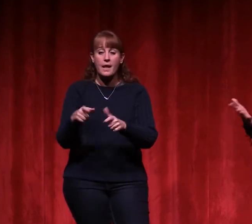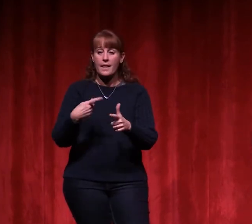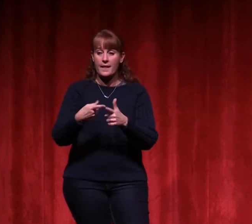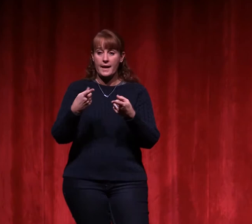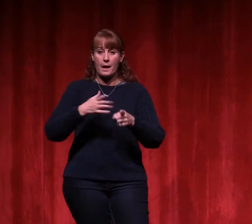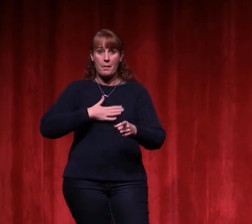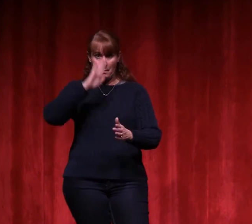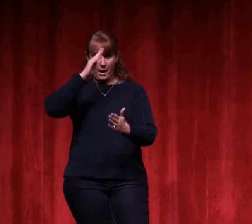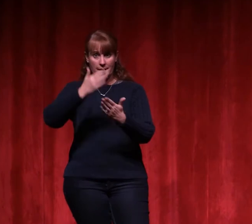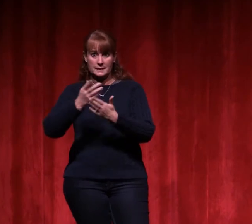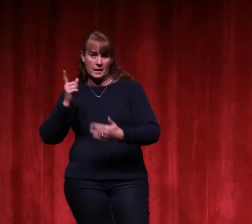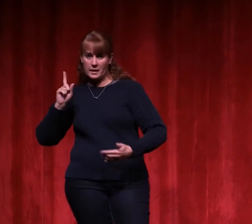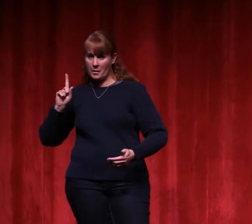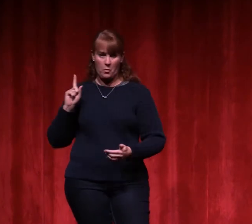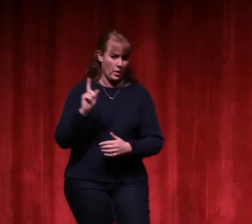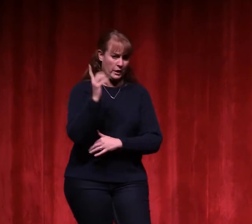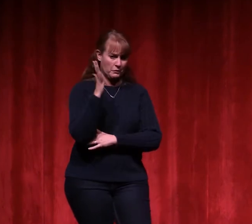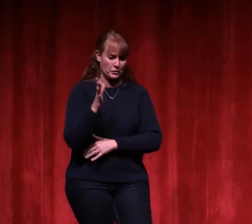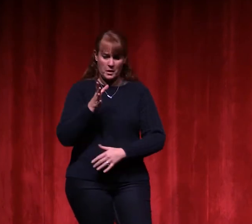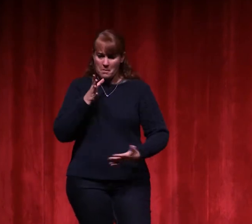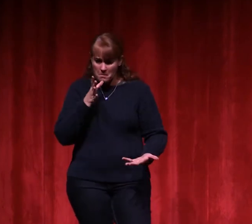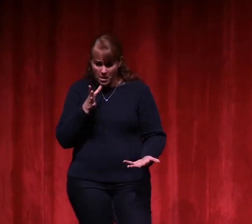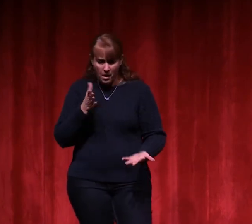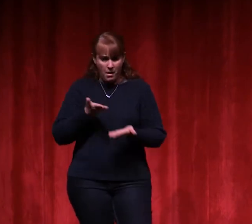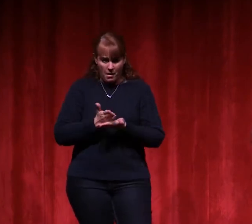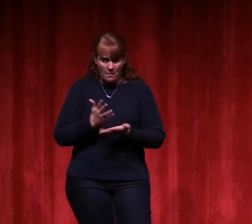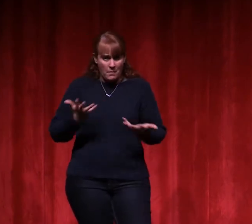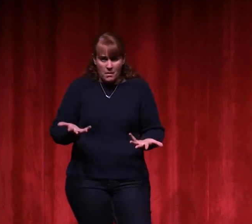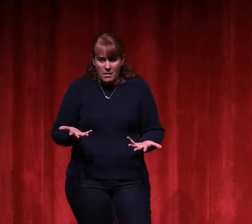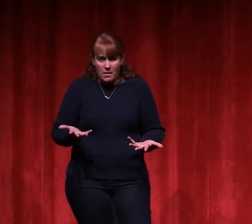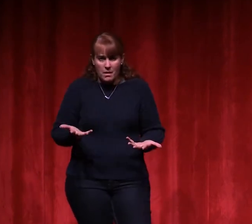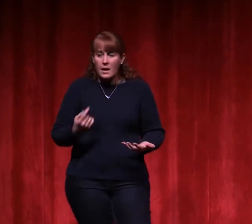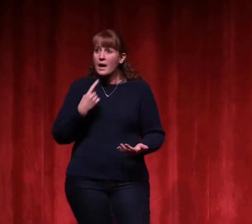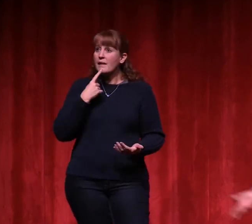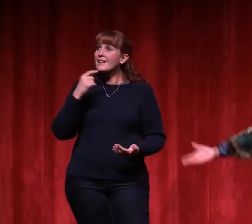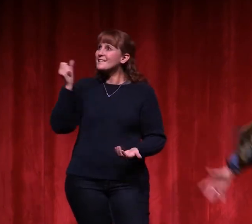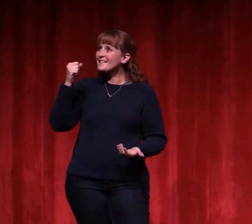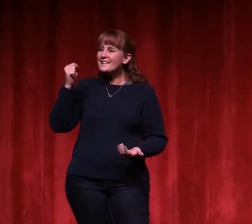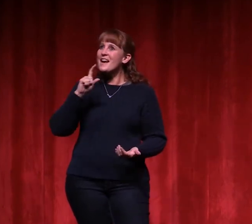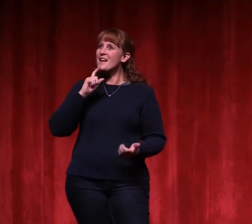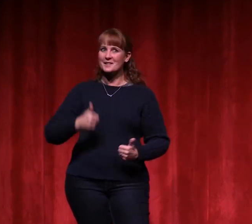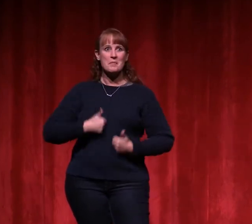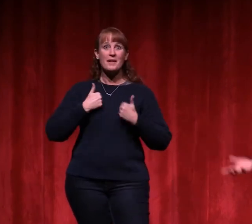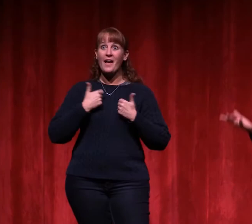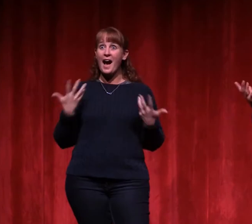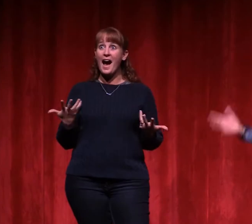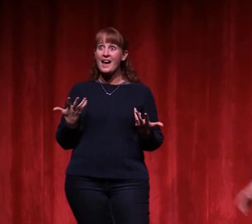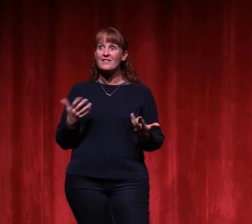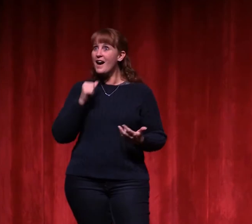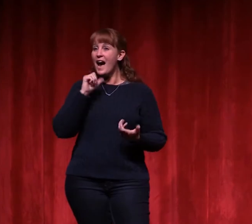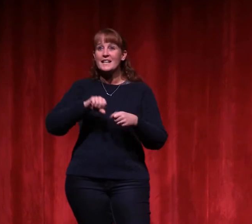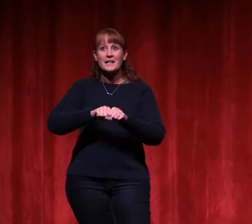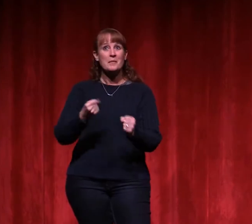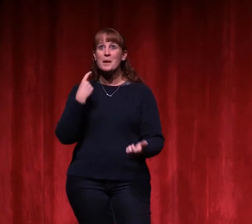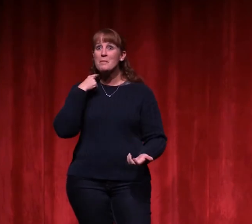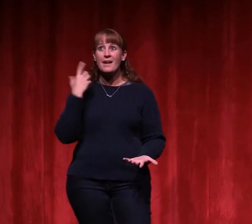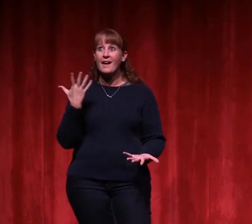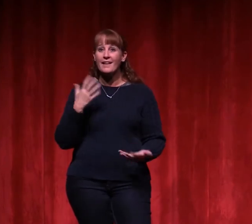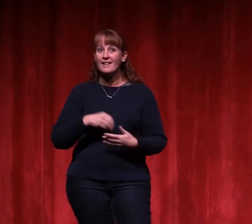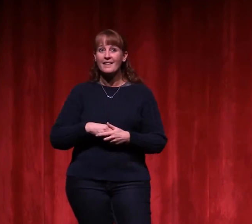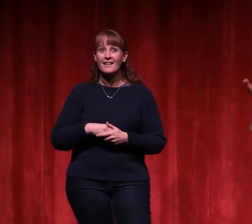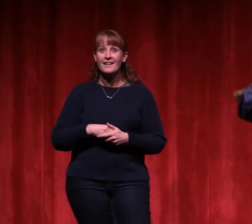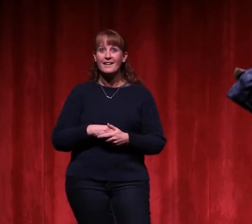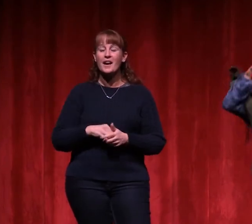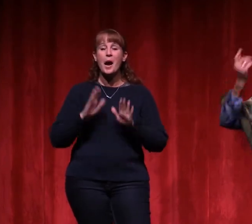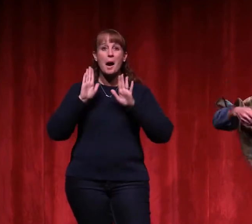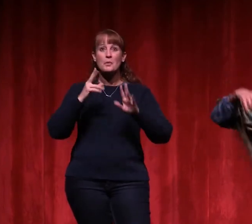my son came running over to the tree, and he says, Mom, are you okay? And I said, yes, I'm alive, and I didn't break my neck.